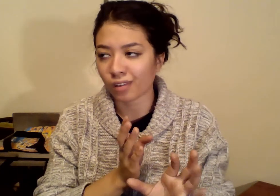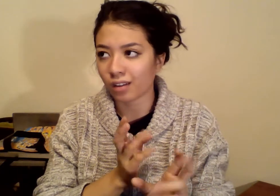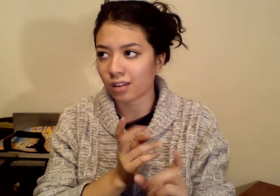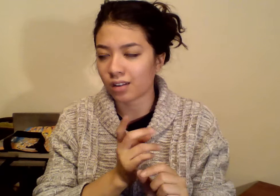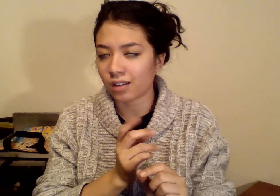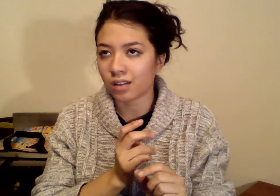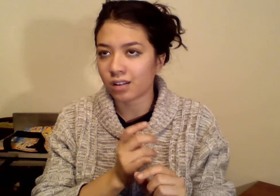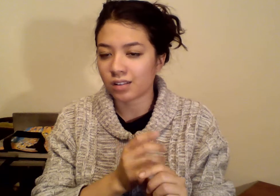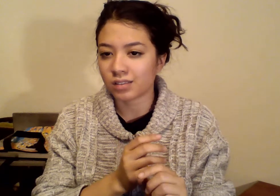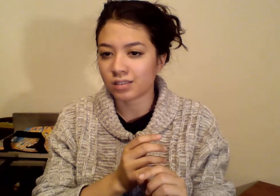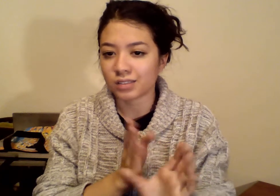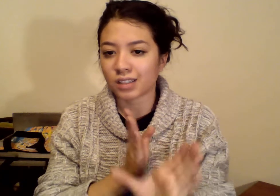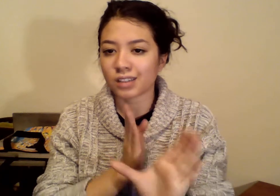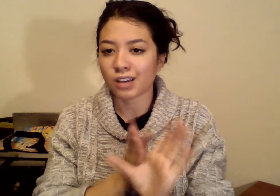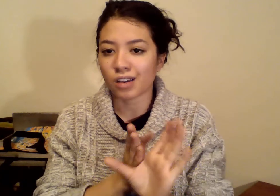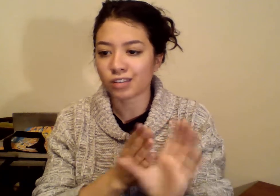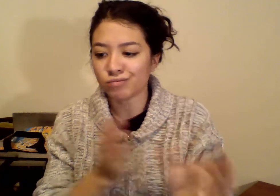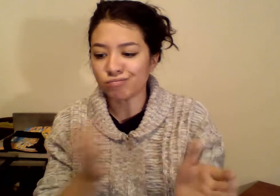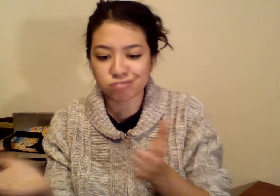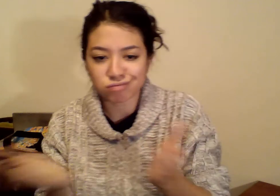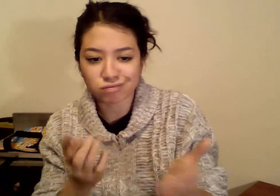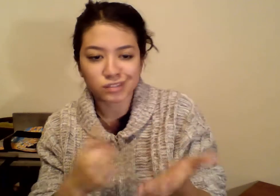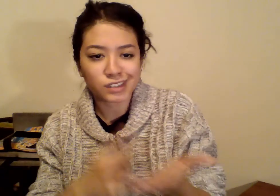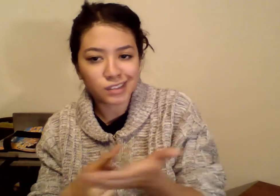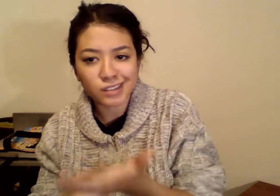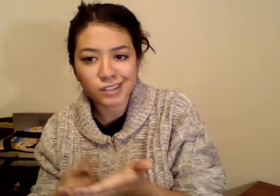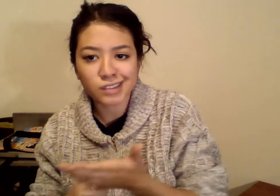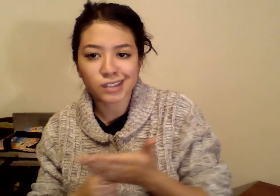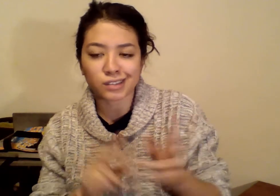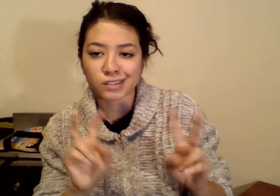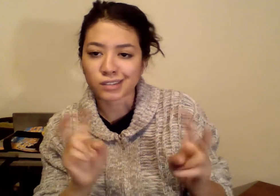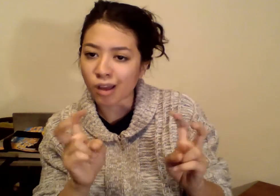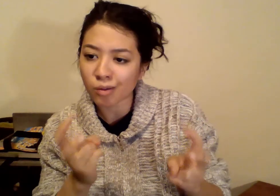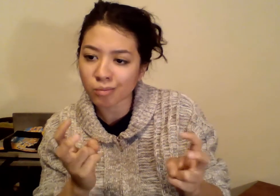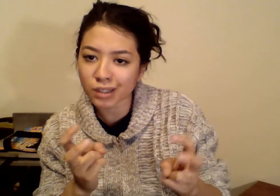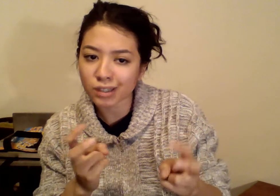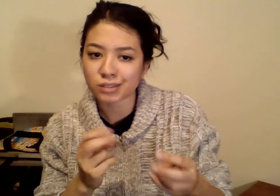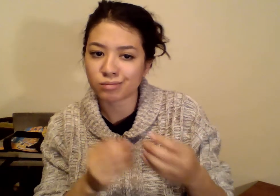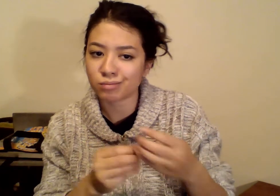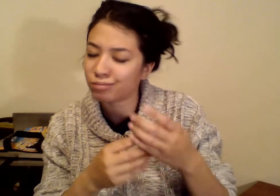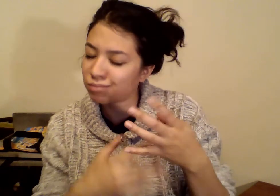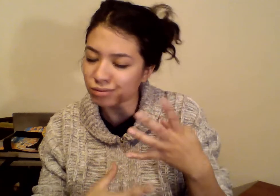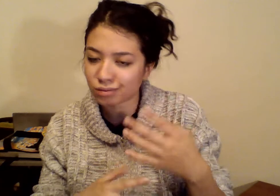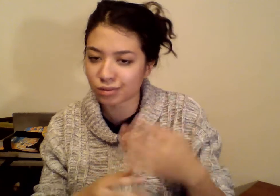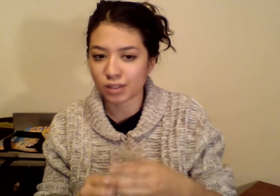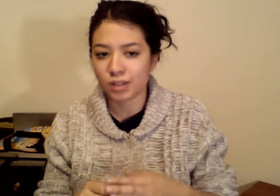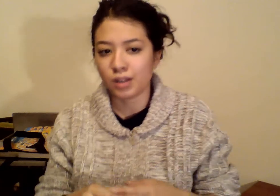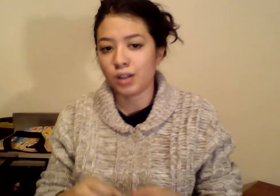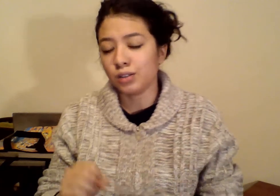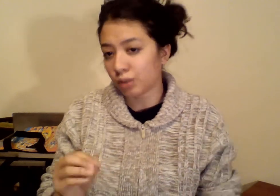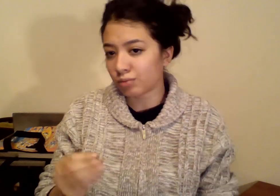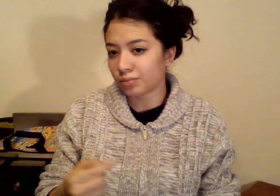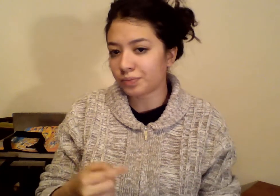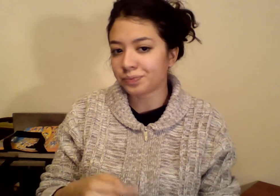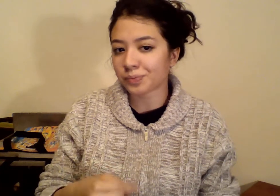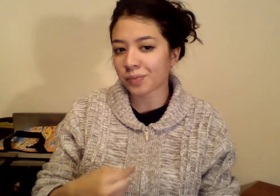level, you really get some kind of interesting projects. And so that's one thing I like to do with this reading class that I teach. And